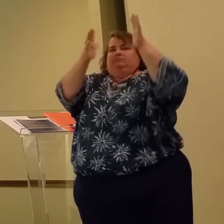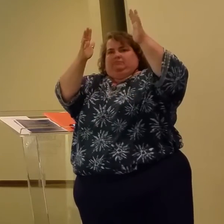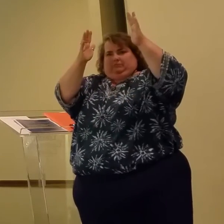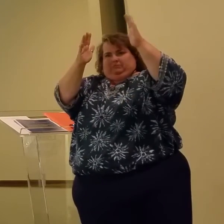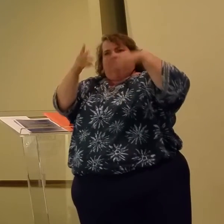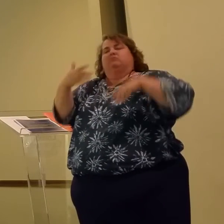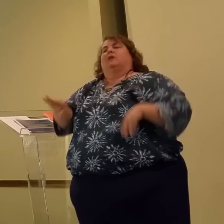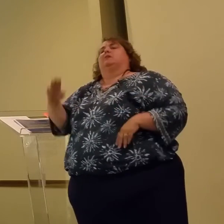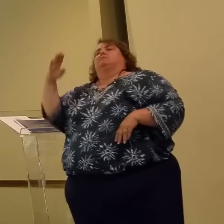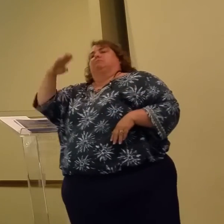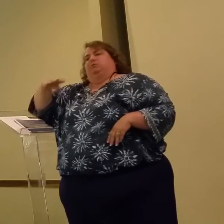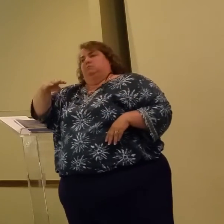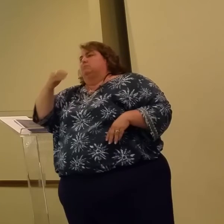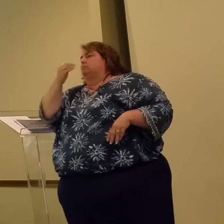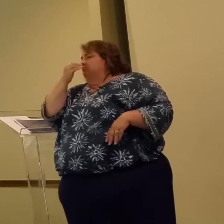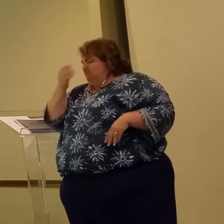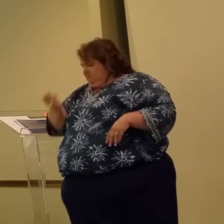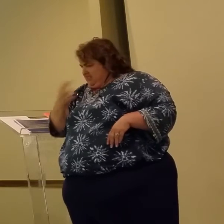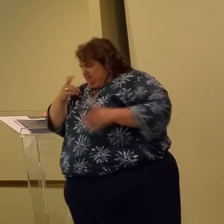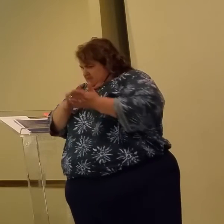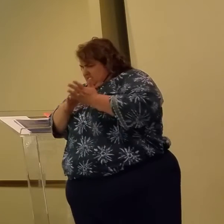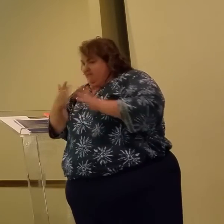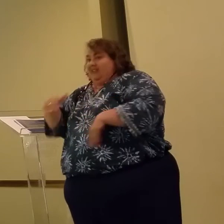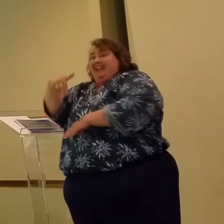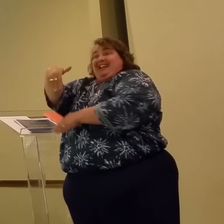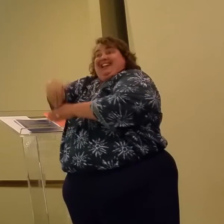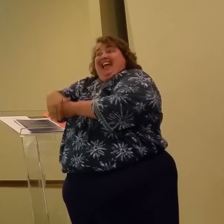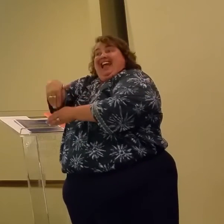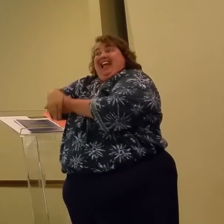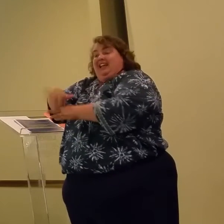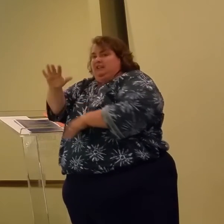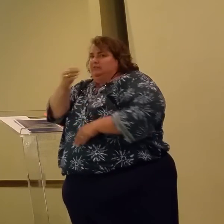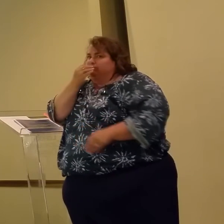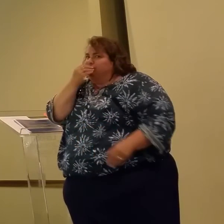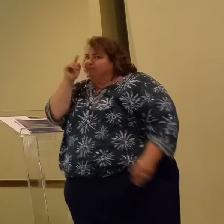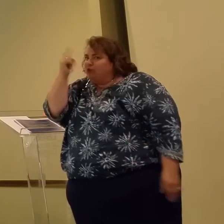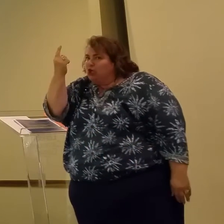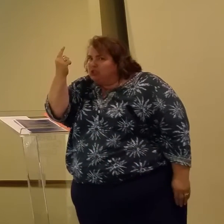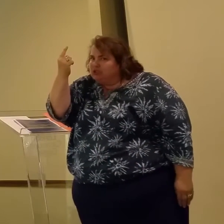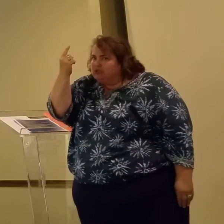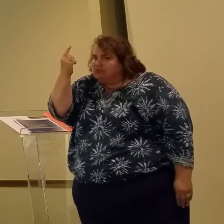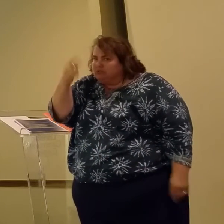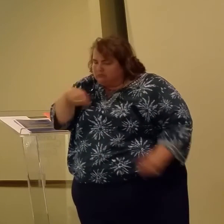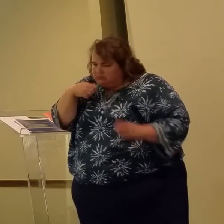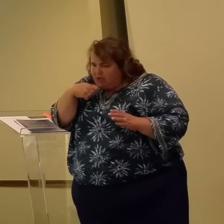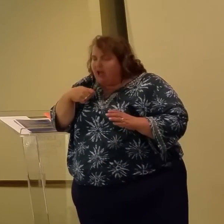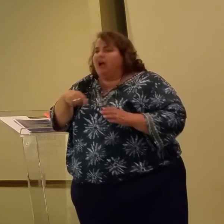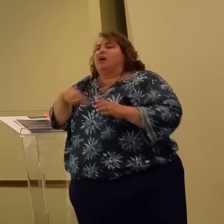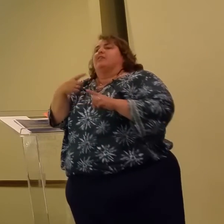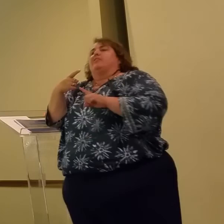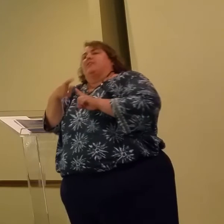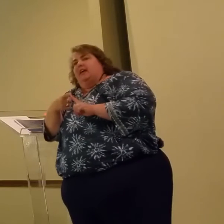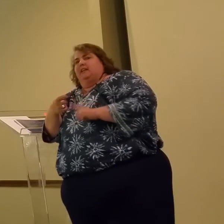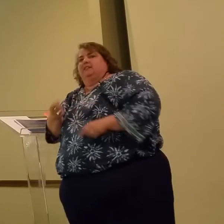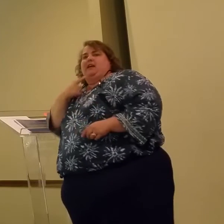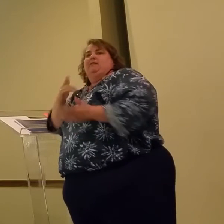first, do it at breakfast, take it again at night, but you have to eat first, and go